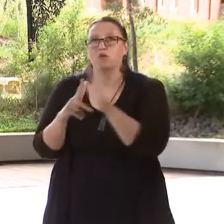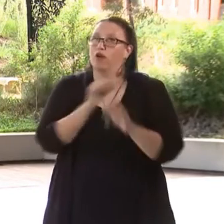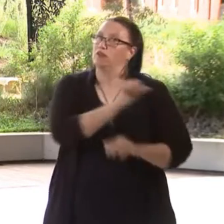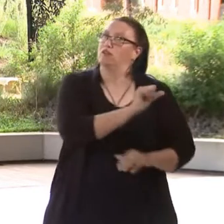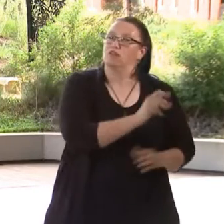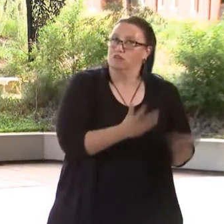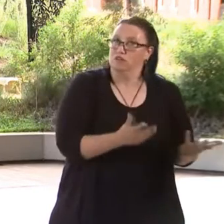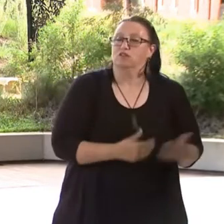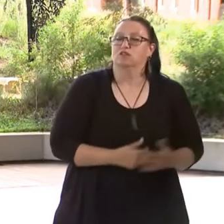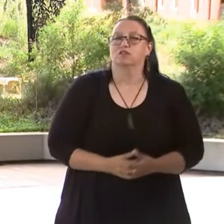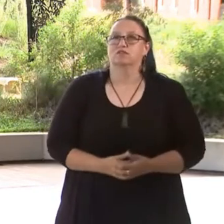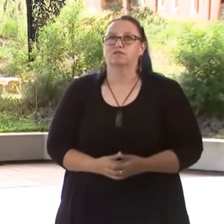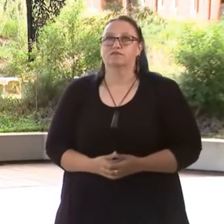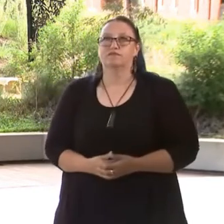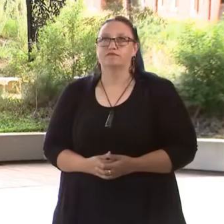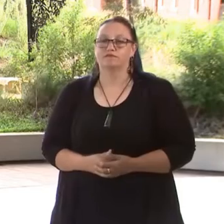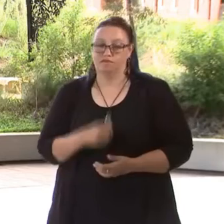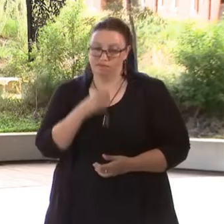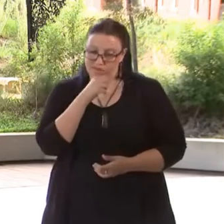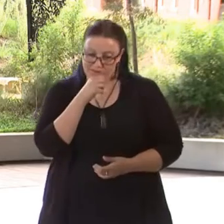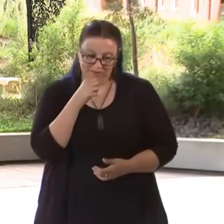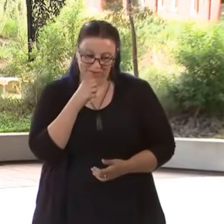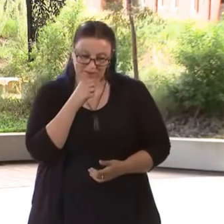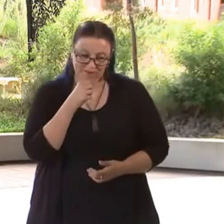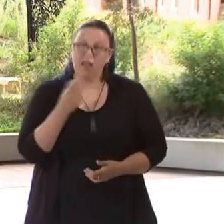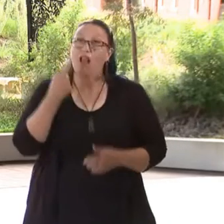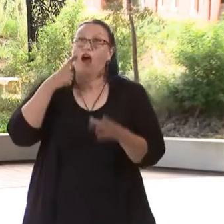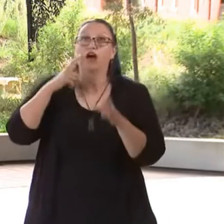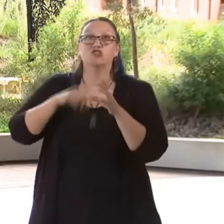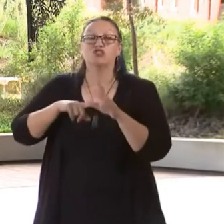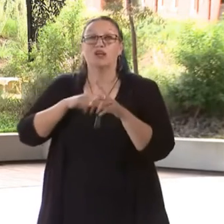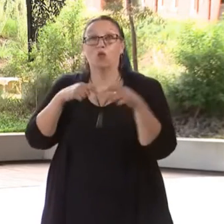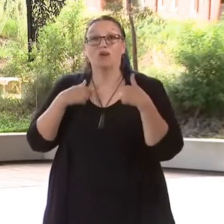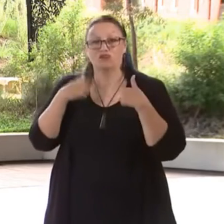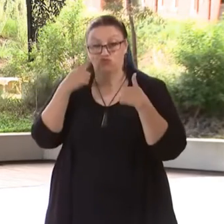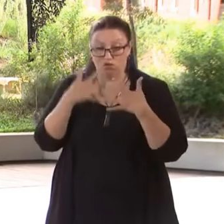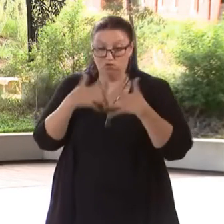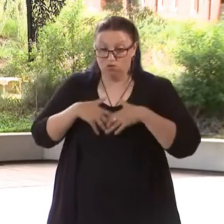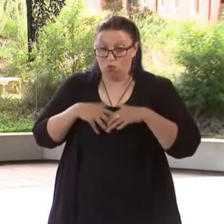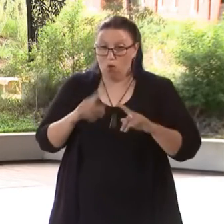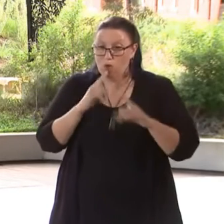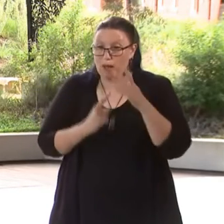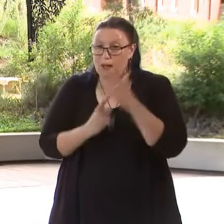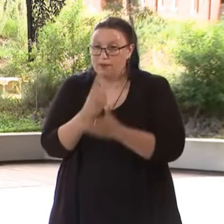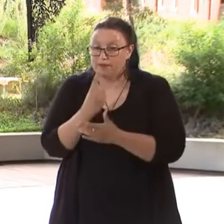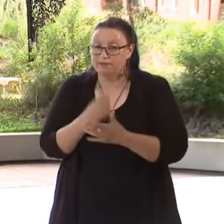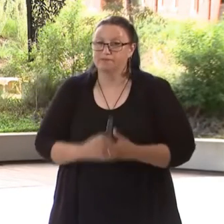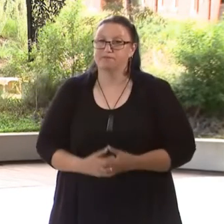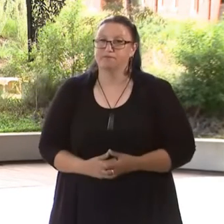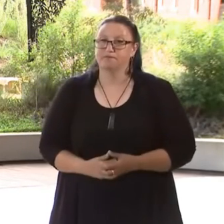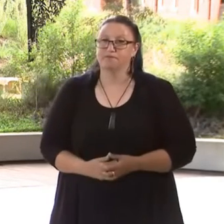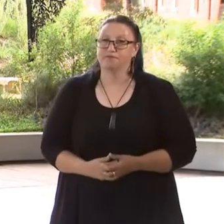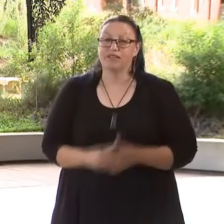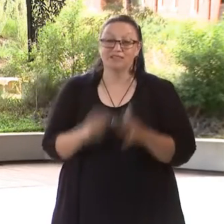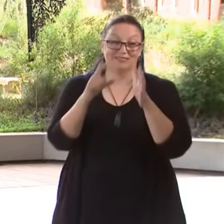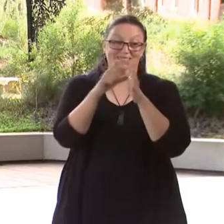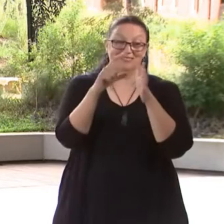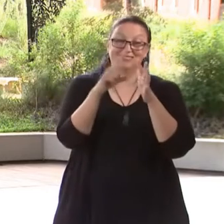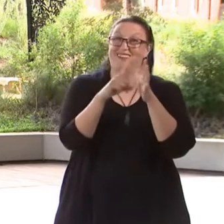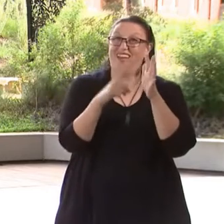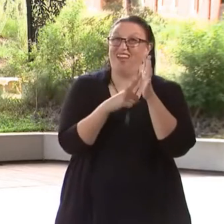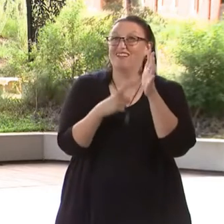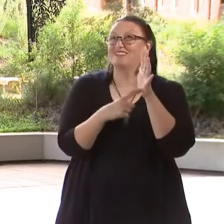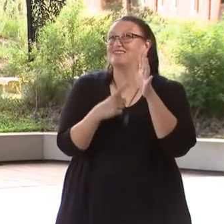where we sit today is in a very different place. Last year you were solving for a situation with a more deadlier version